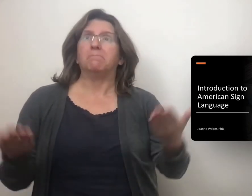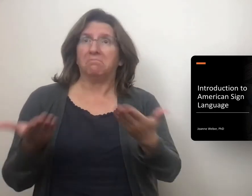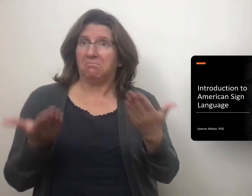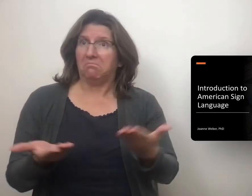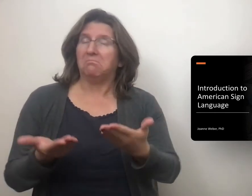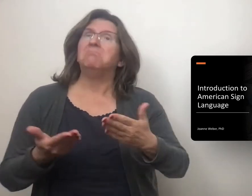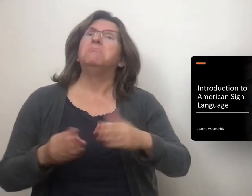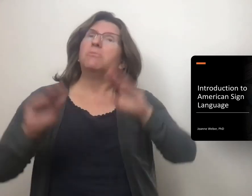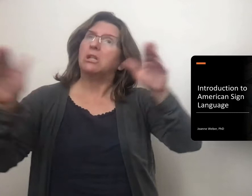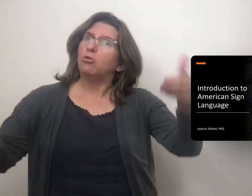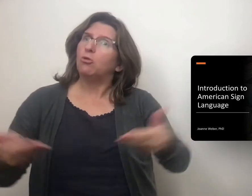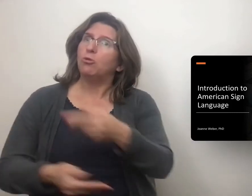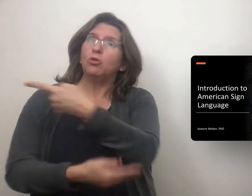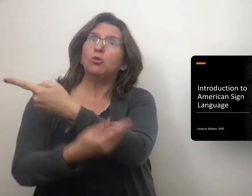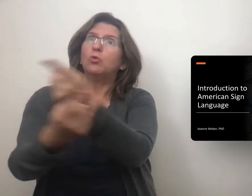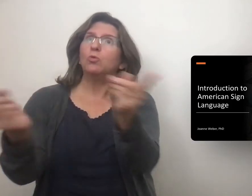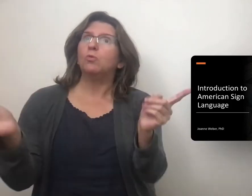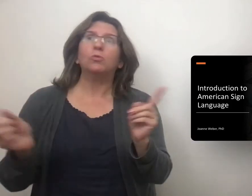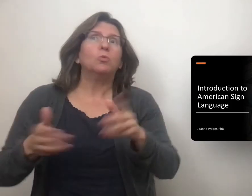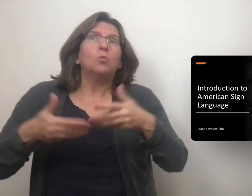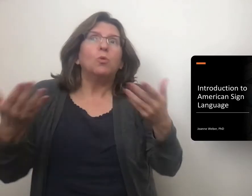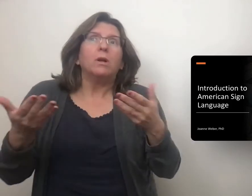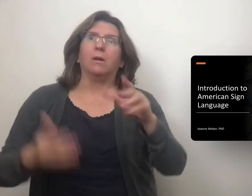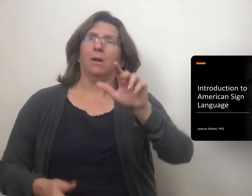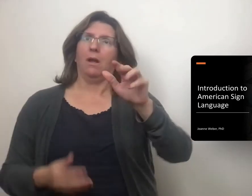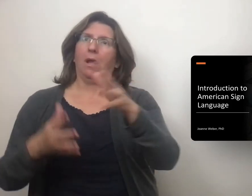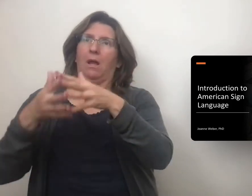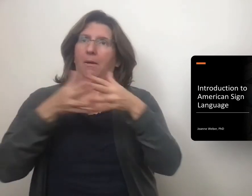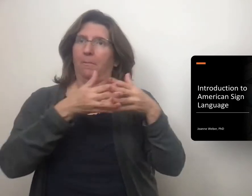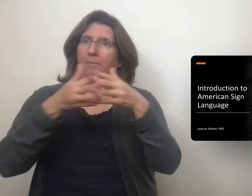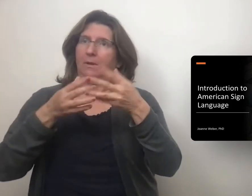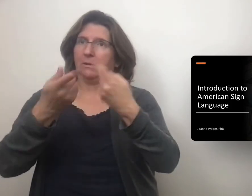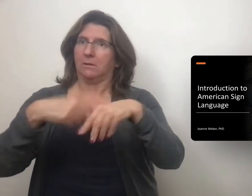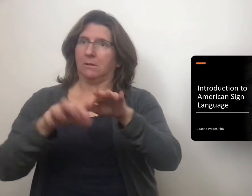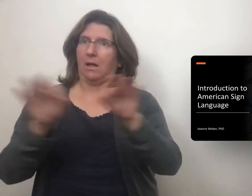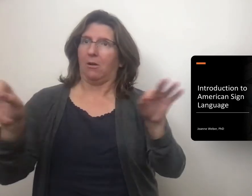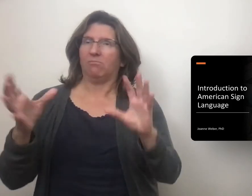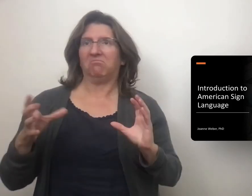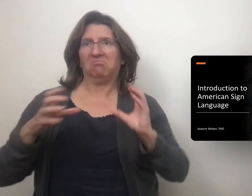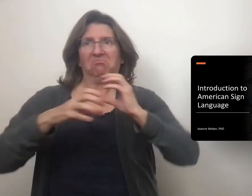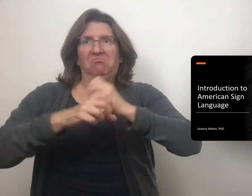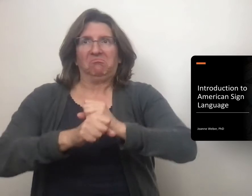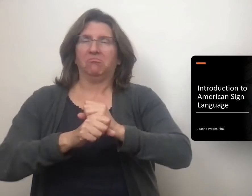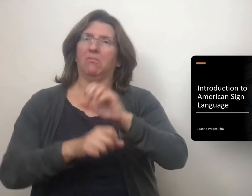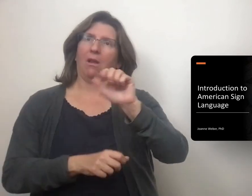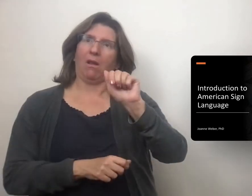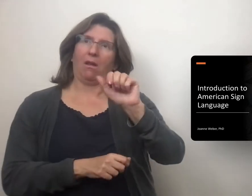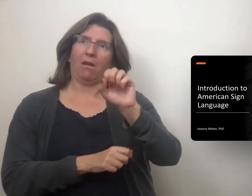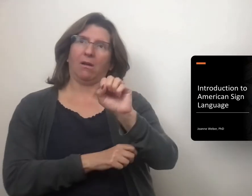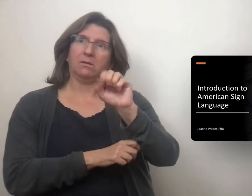and I will be your instructor for this introductory course in American Sign Language, which will be signed either ASL